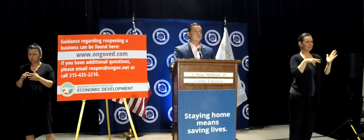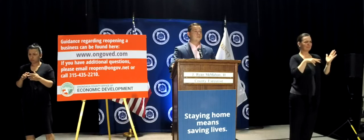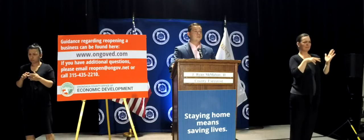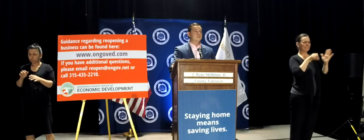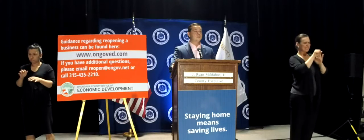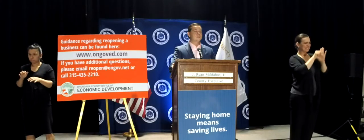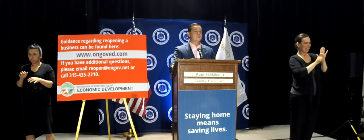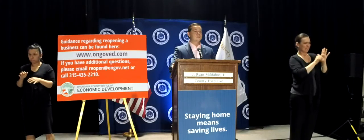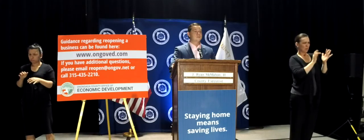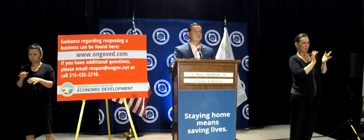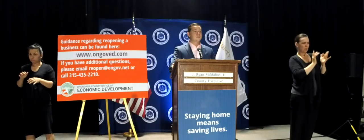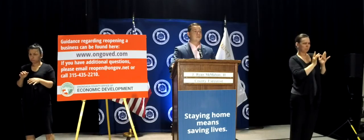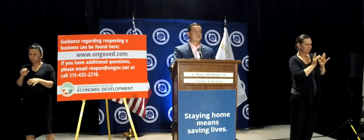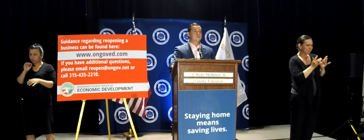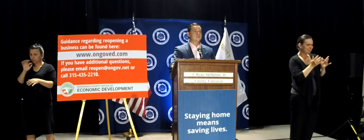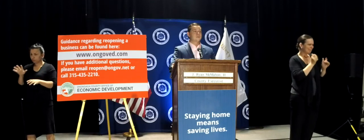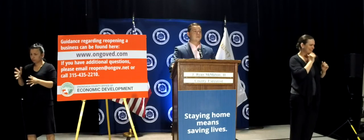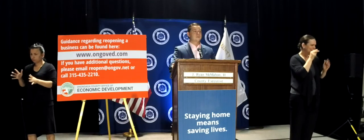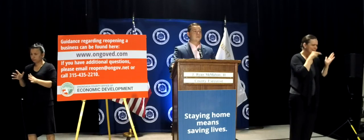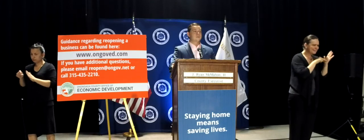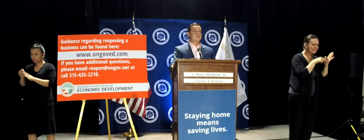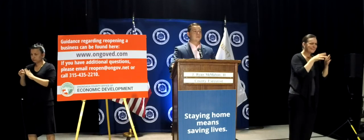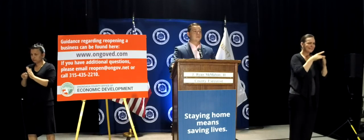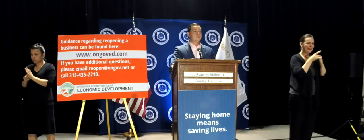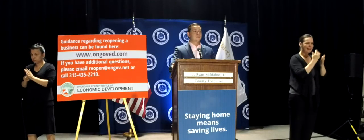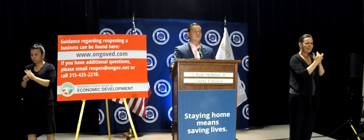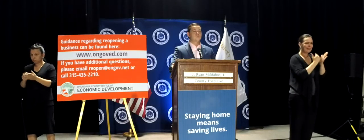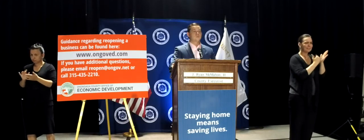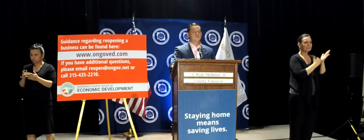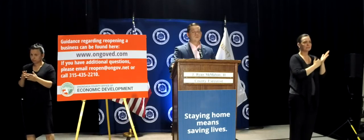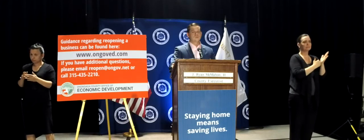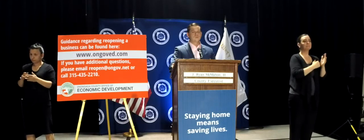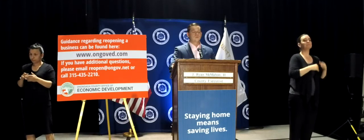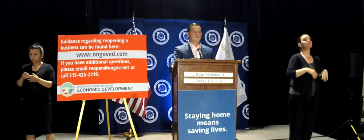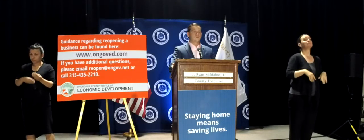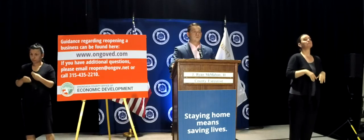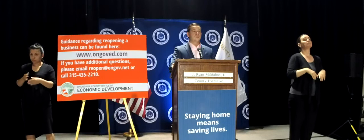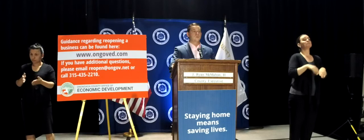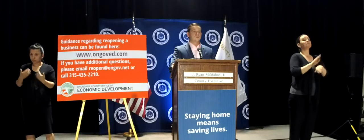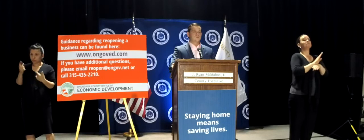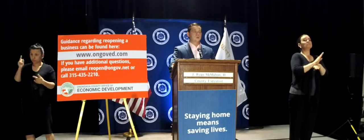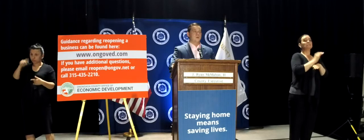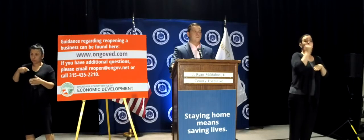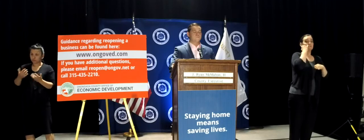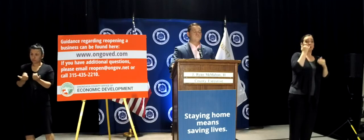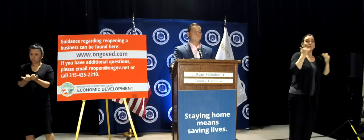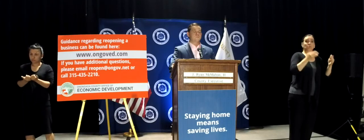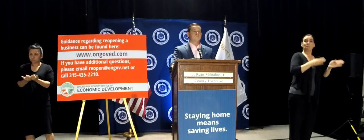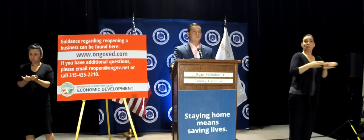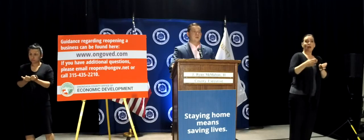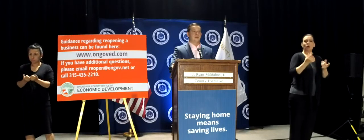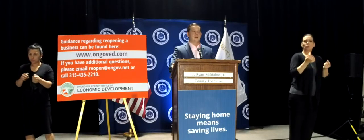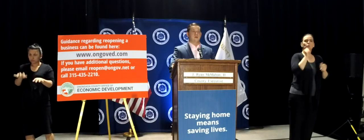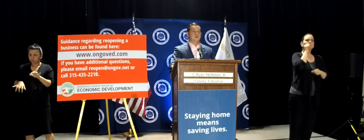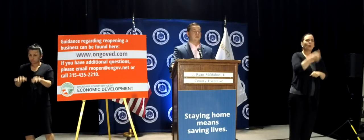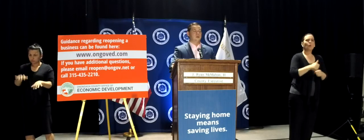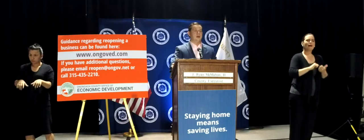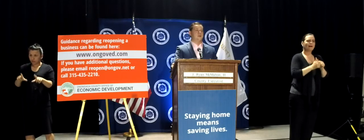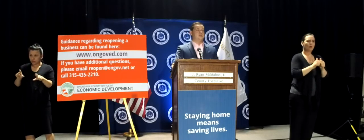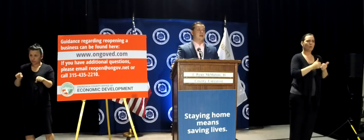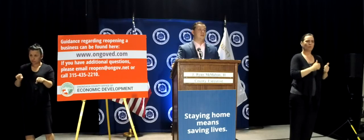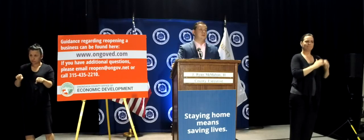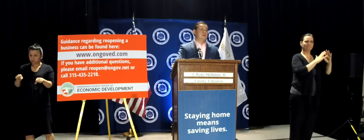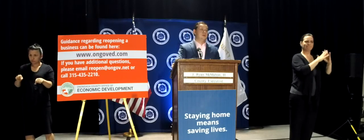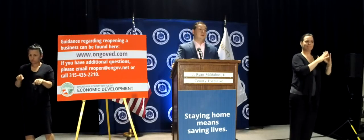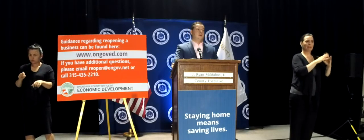know. But what do some of these businesses need to know if they plan to open tomorrow? If they have to attest to something still? Yeah, you